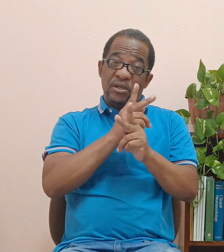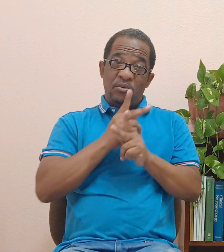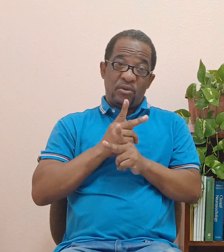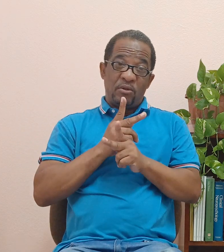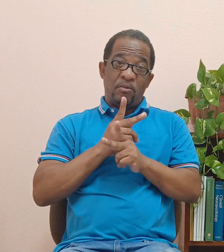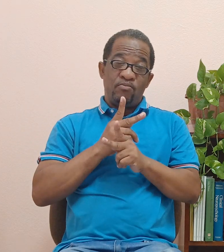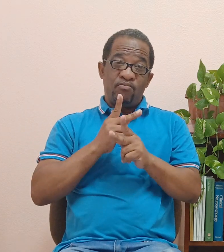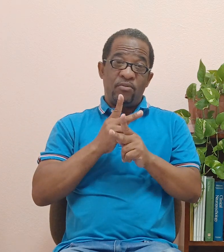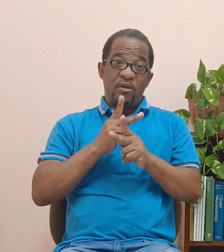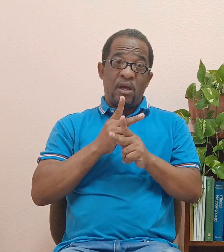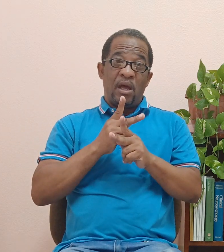on you.